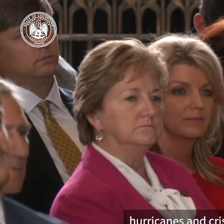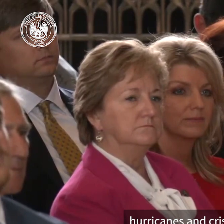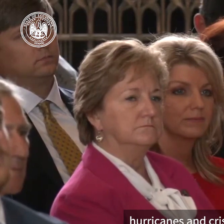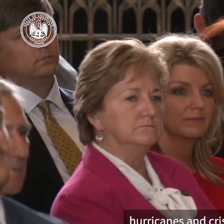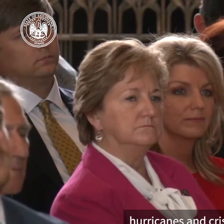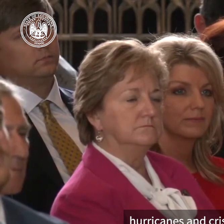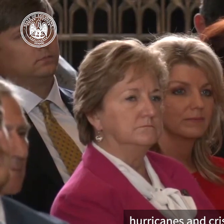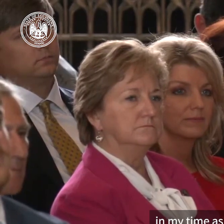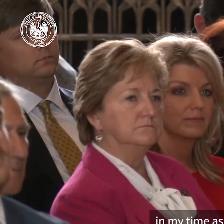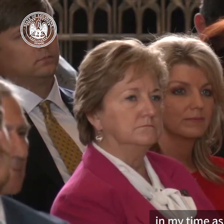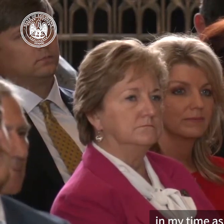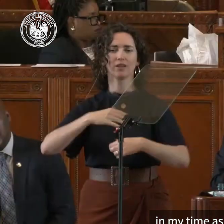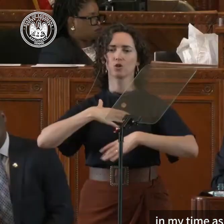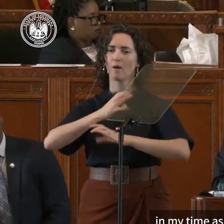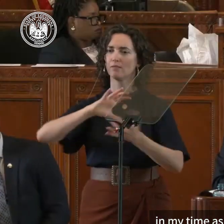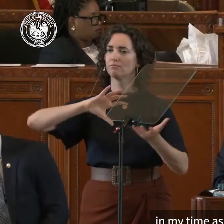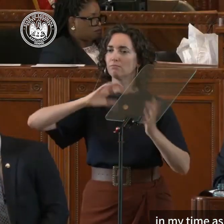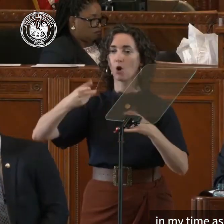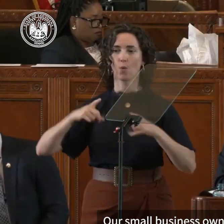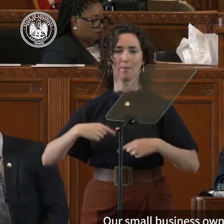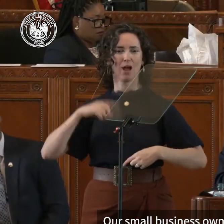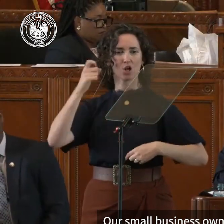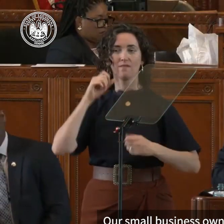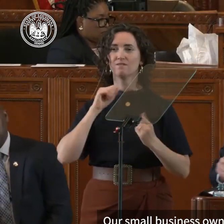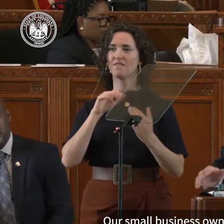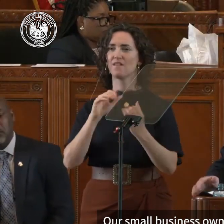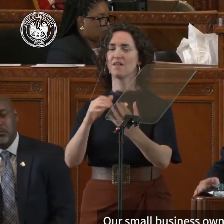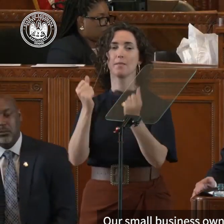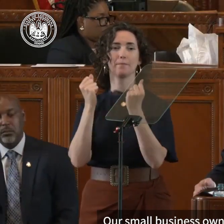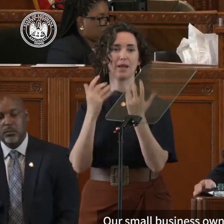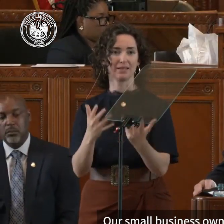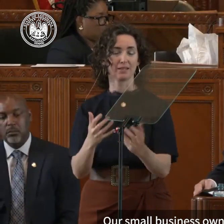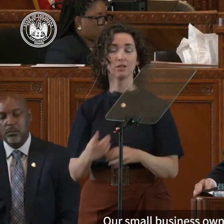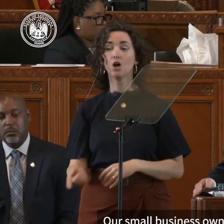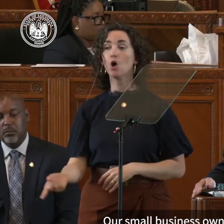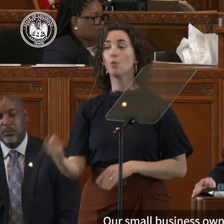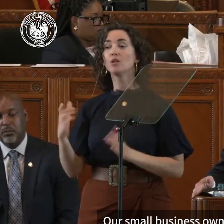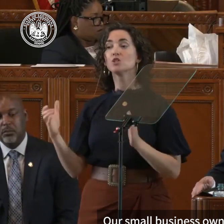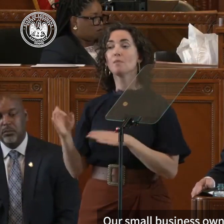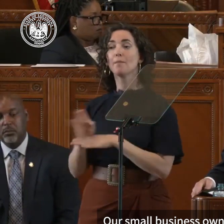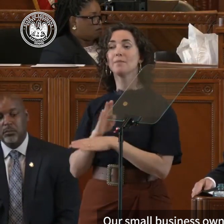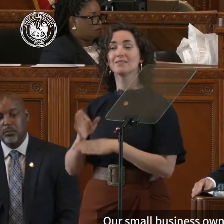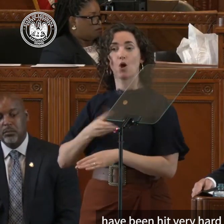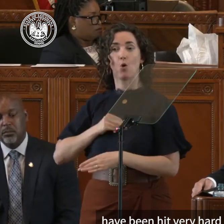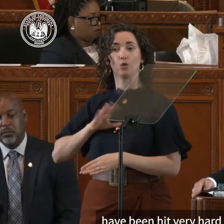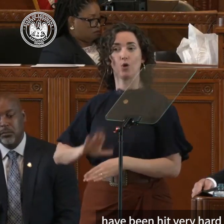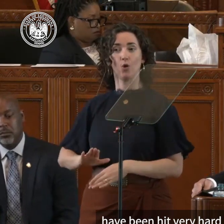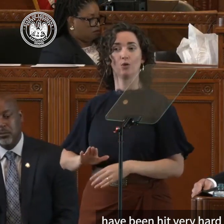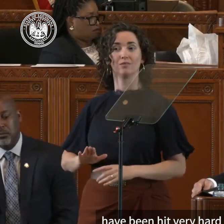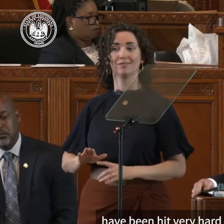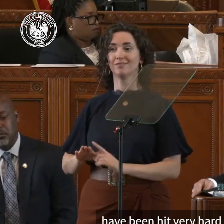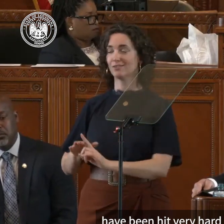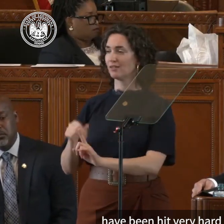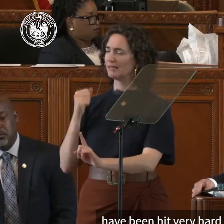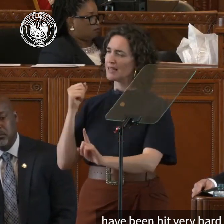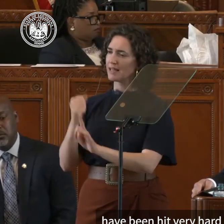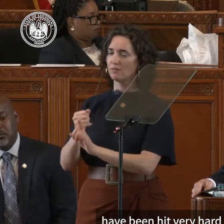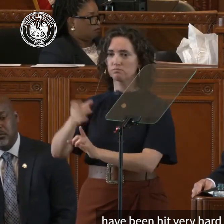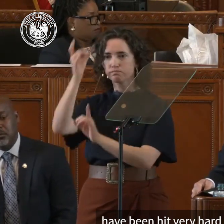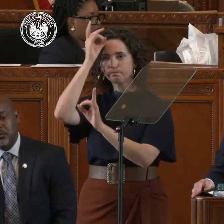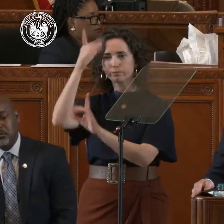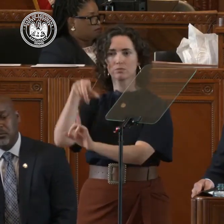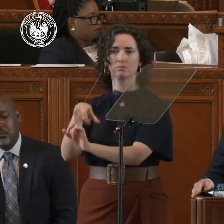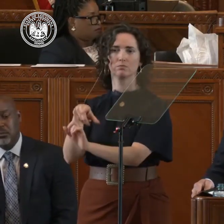faced in my time as governor. Our small business owners, as you all know, have been hit very hard by